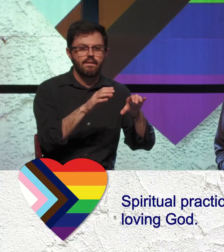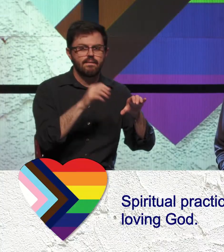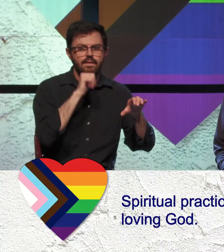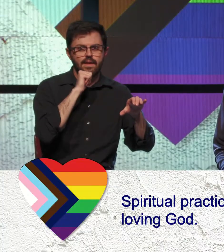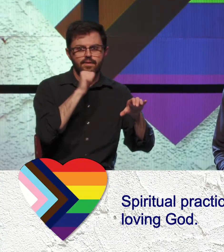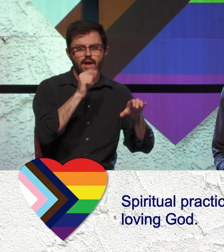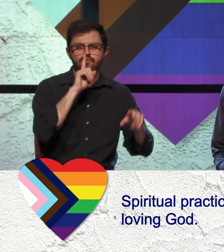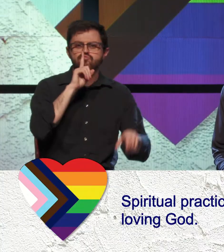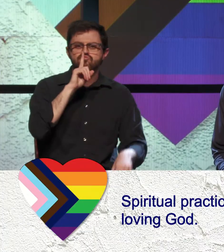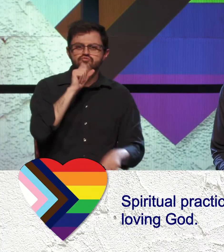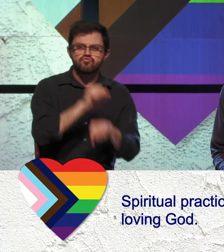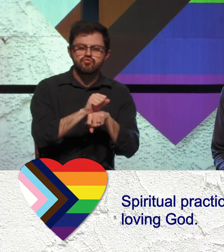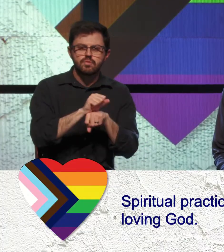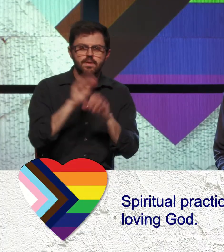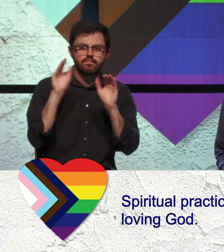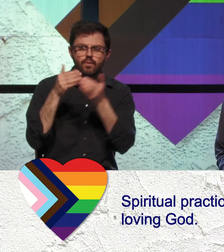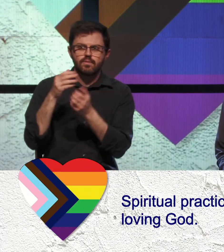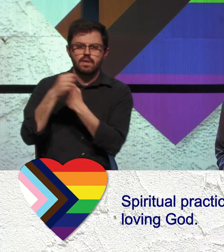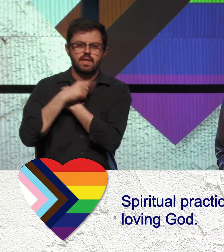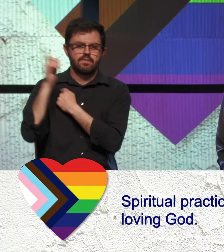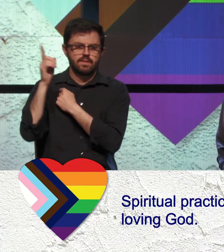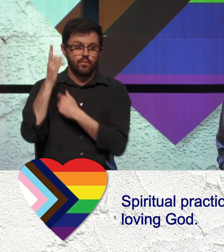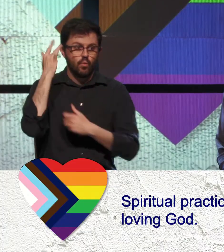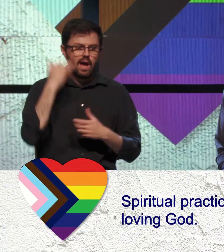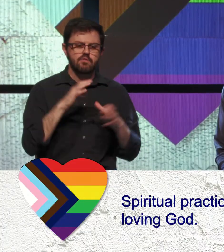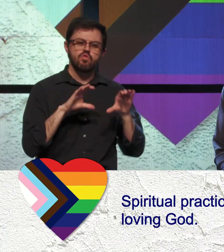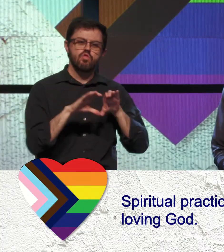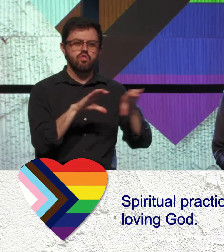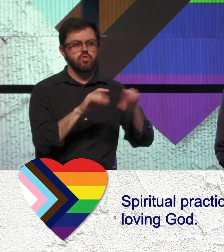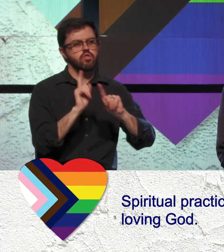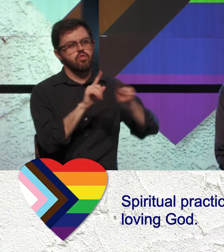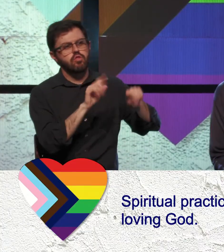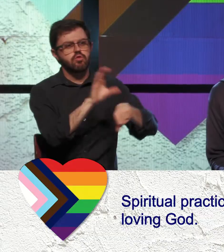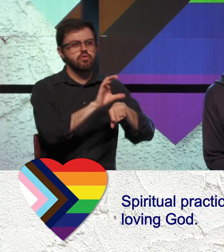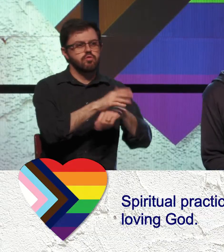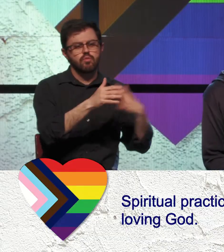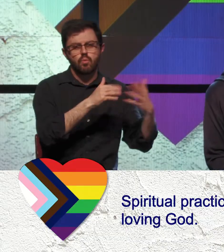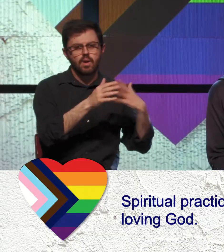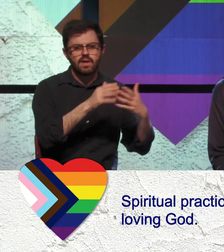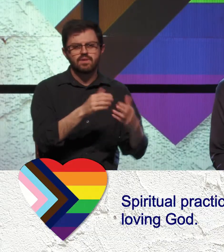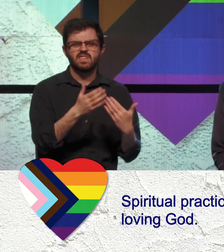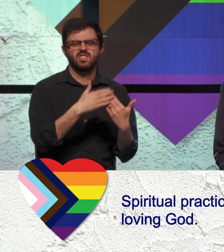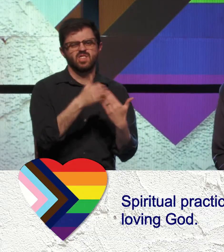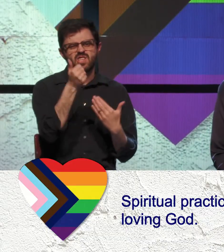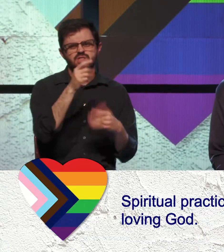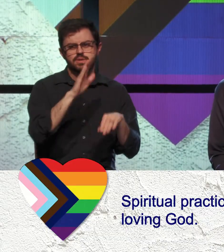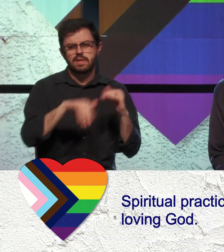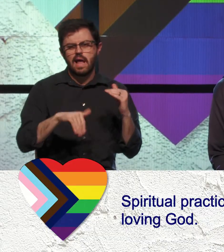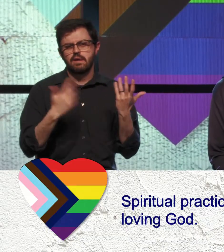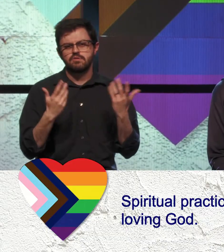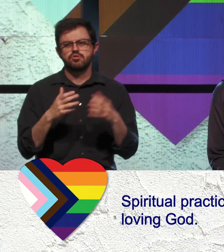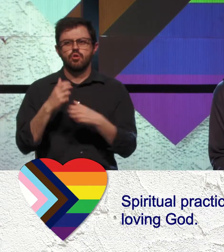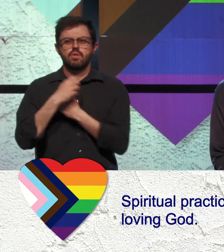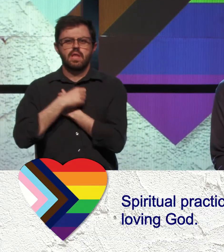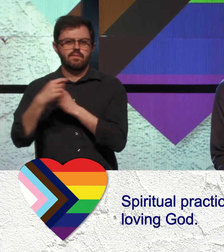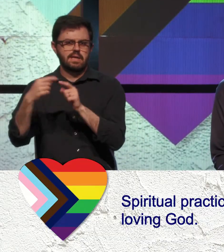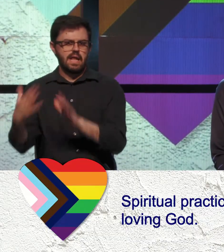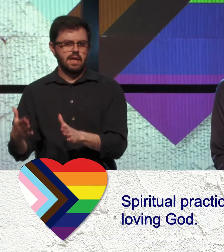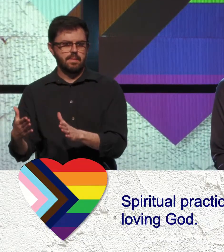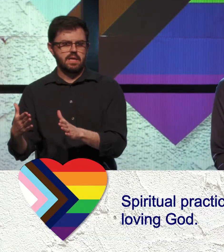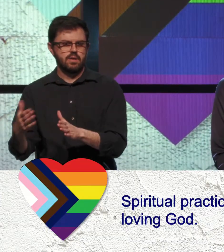easier to do than loving your enemy. I would suggest that those things are far easier to do than sacrificing your